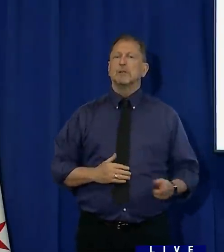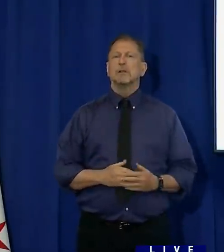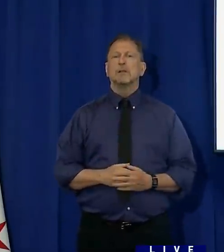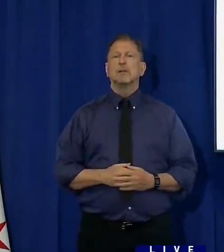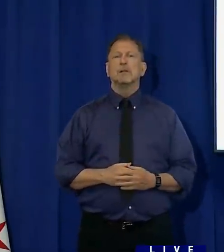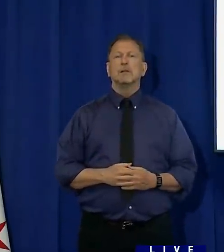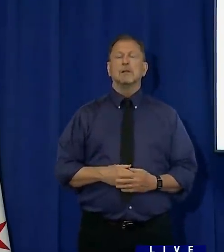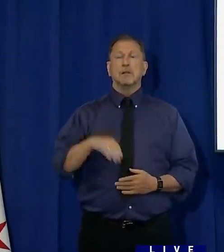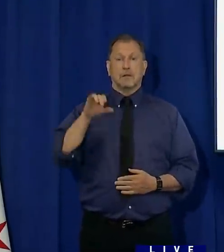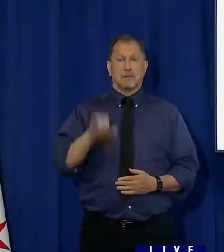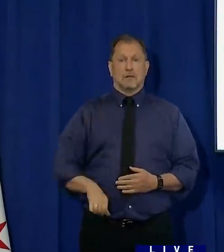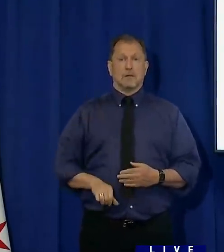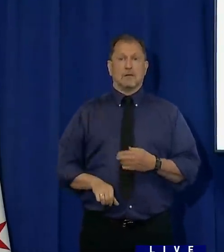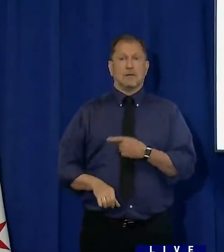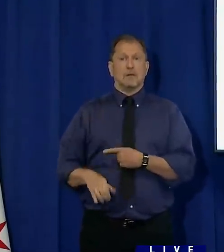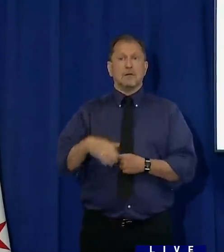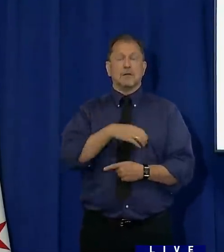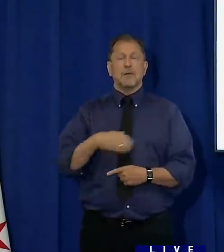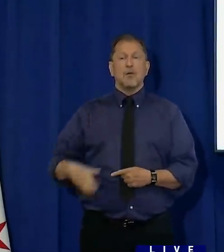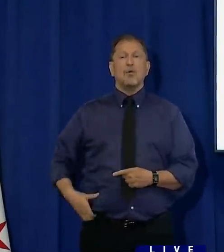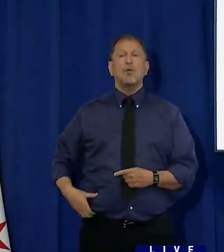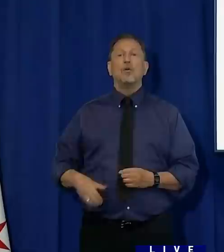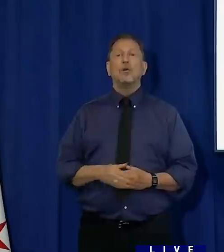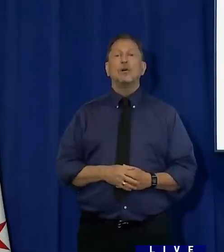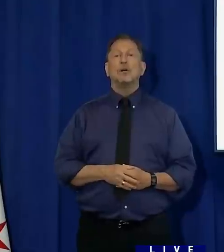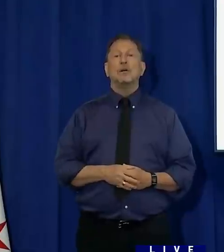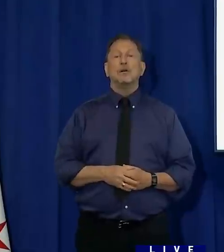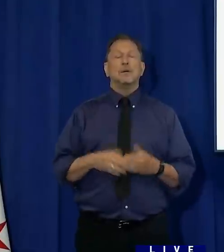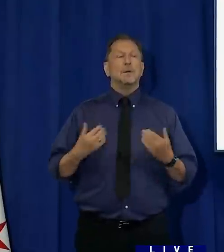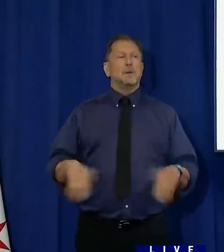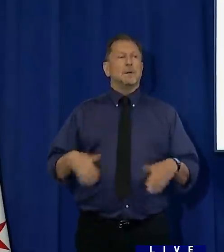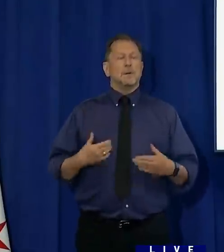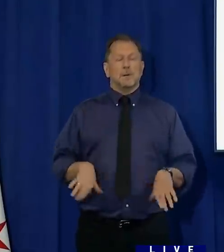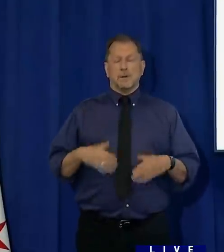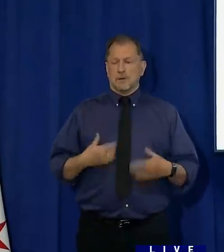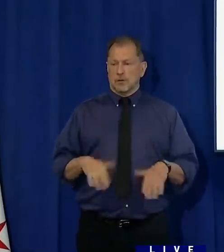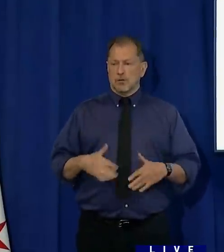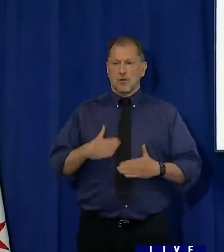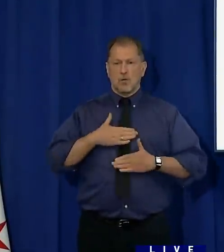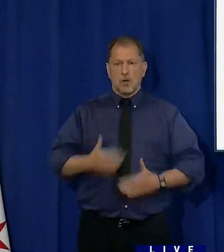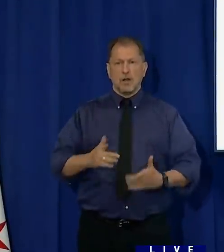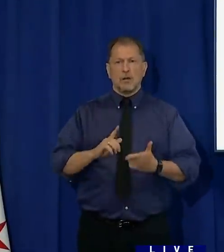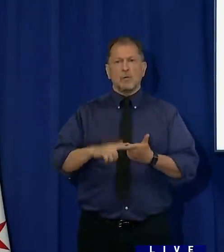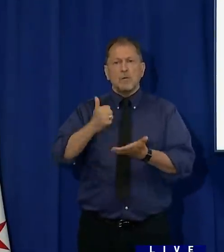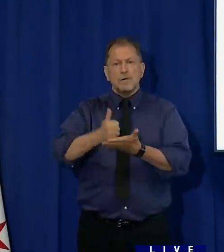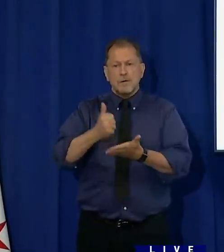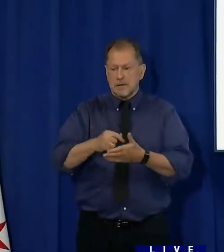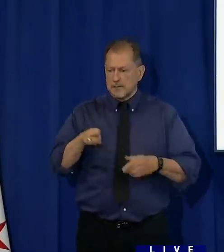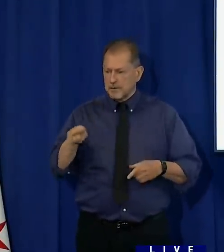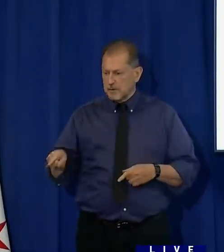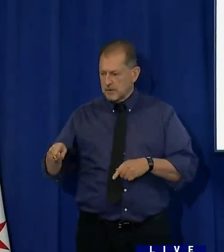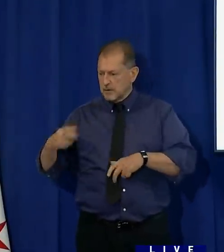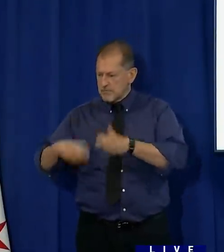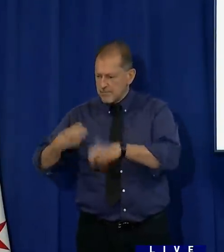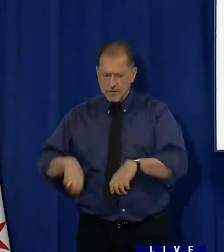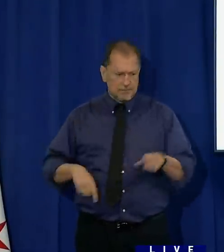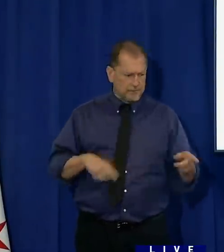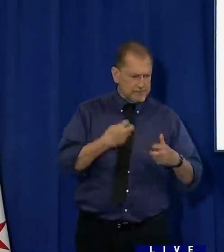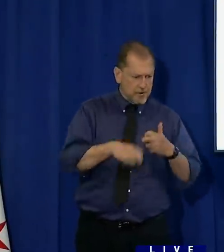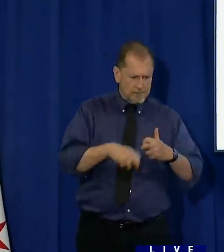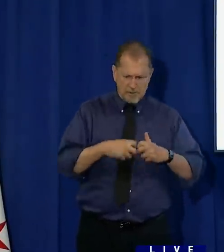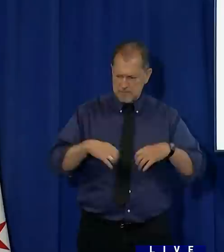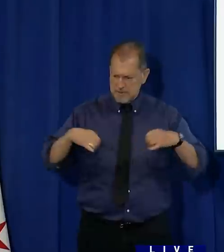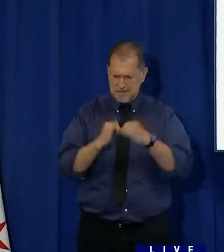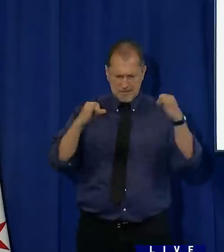She has been a reconciler, of the